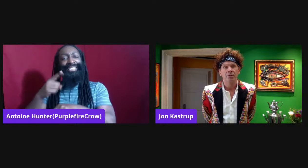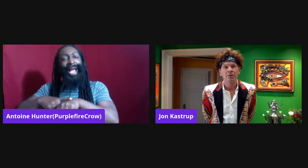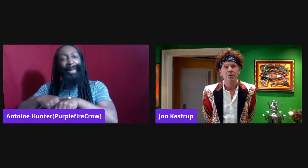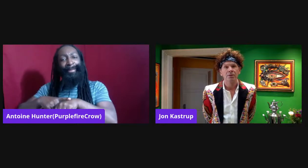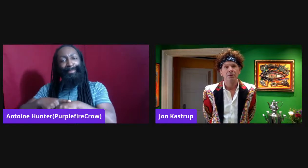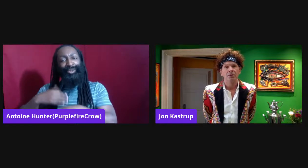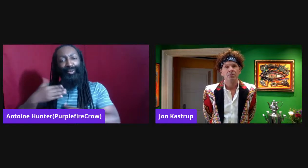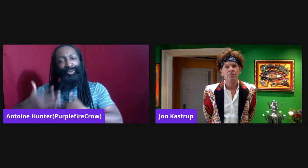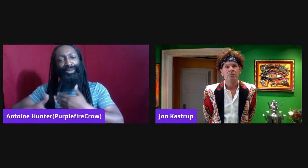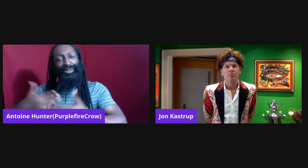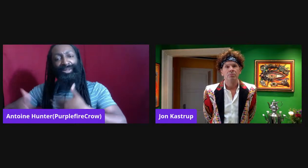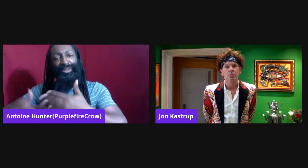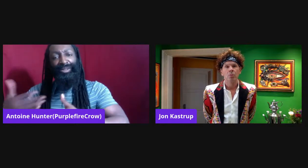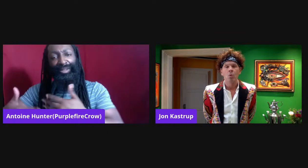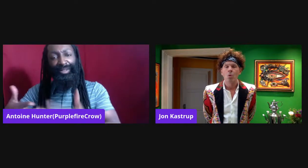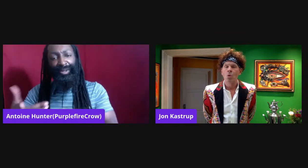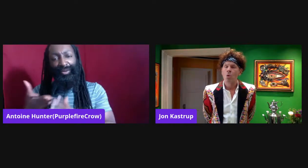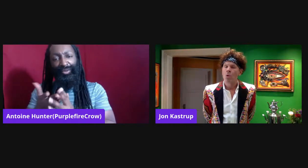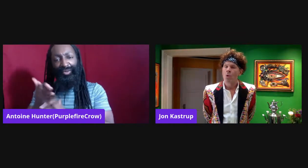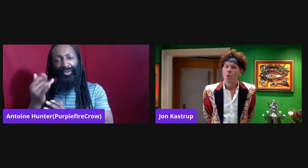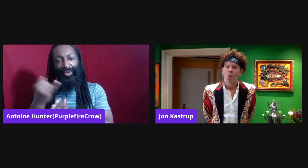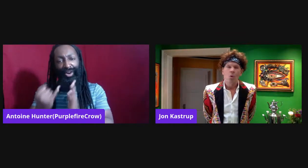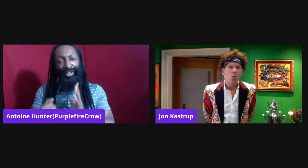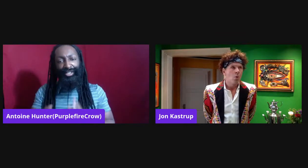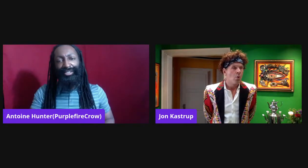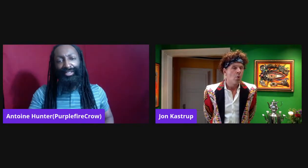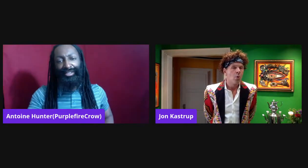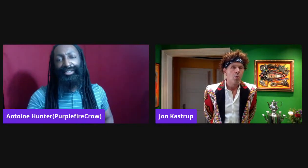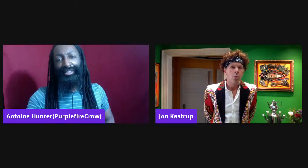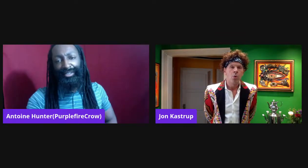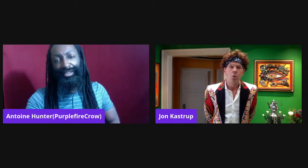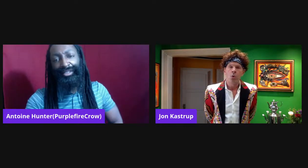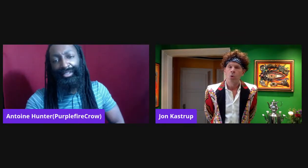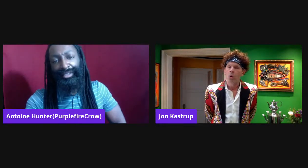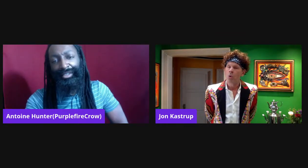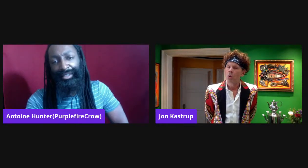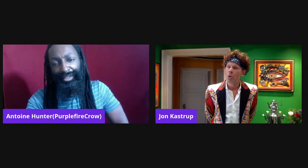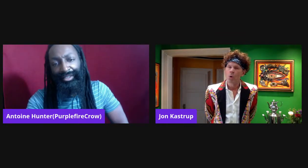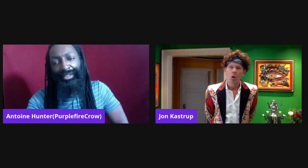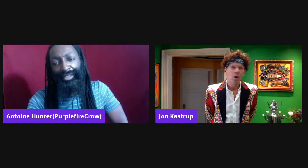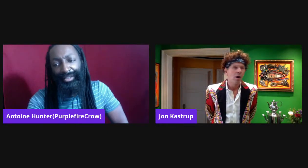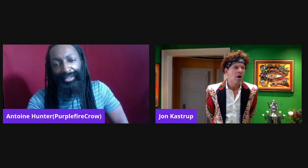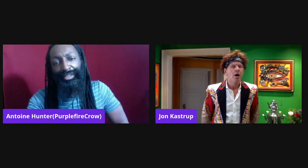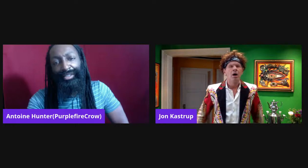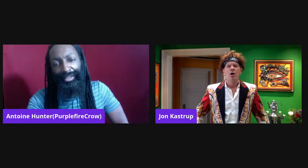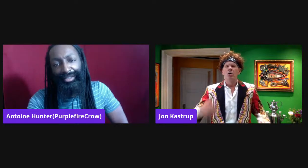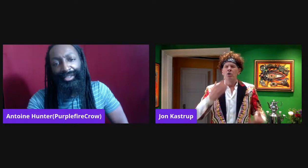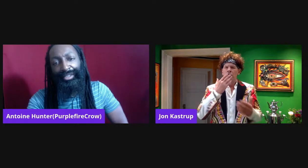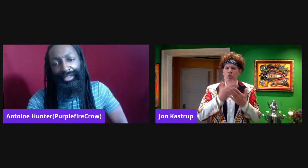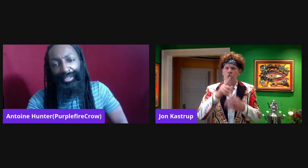Was that easy to work through that process, or was that something that, you know, you had to